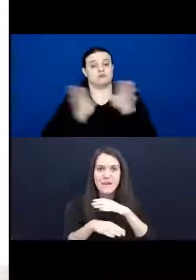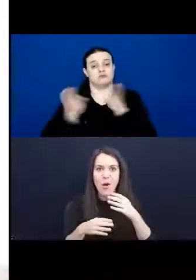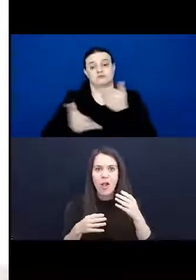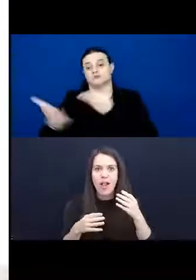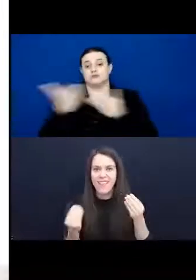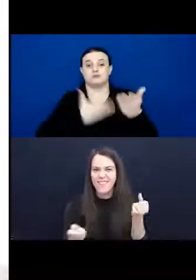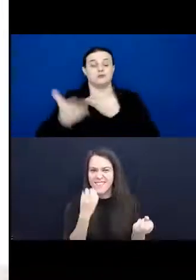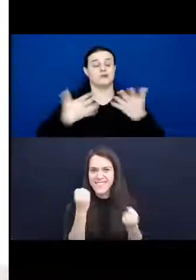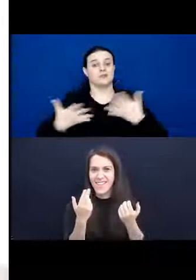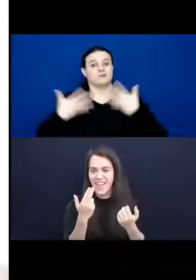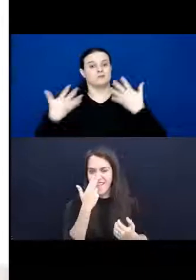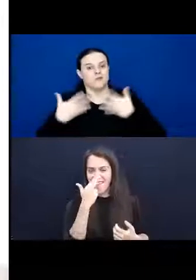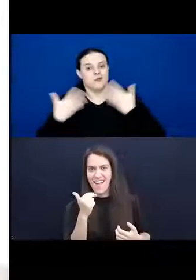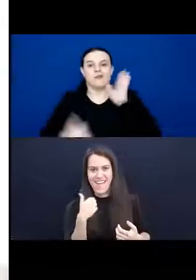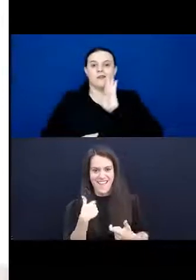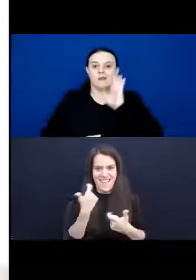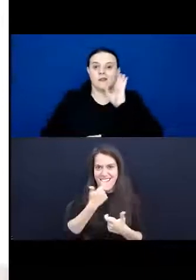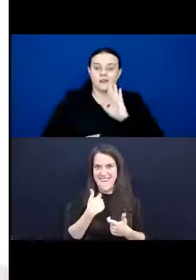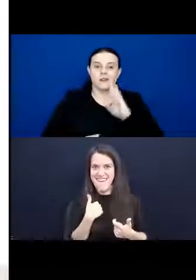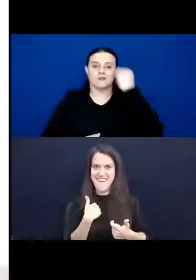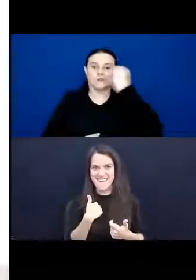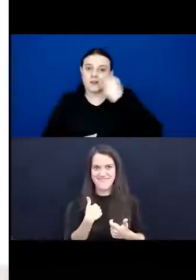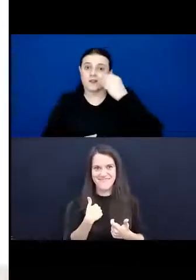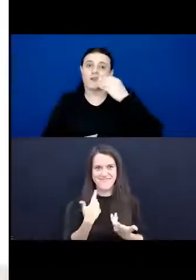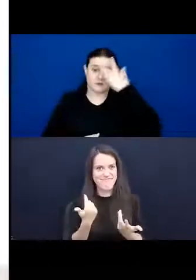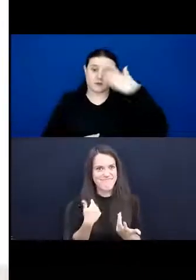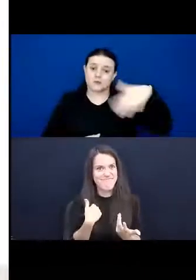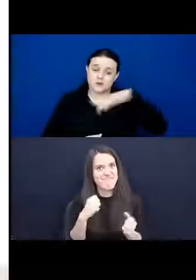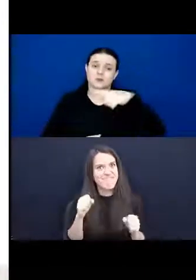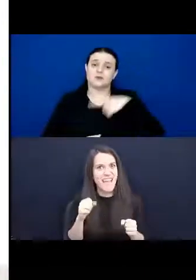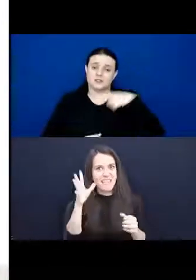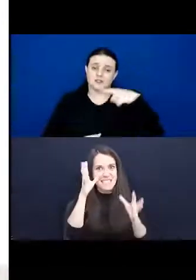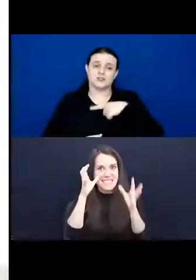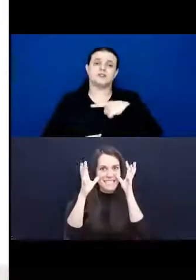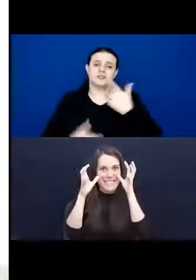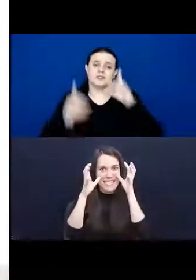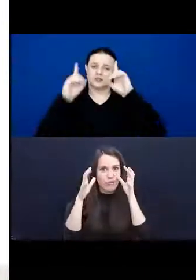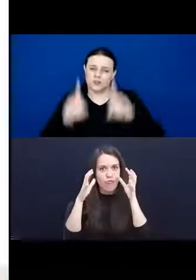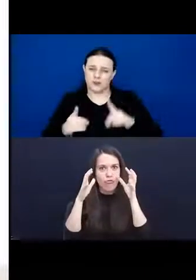fun experiences for people with sensory disabilities.